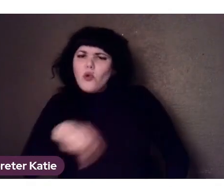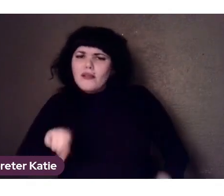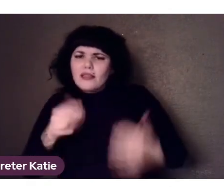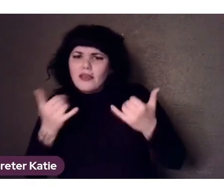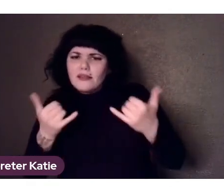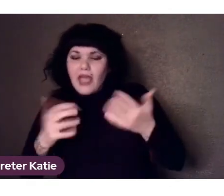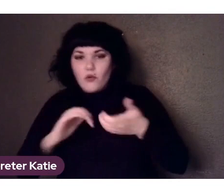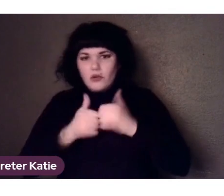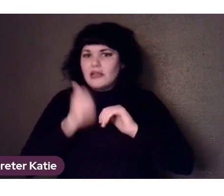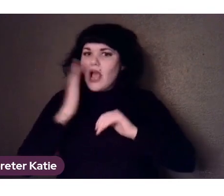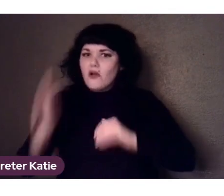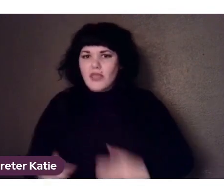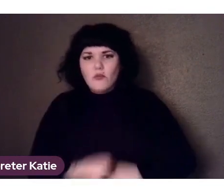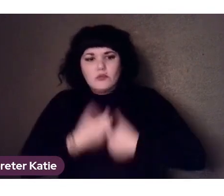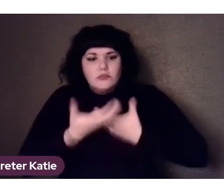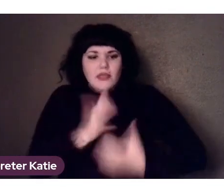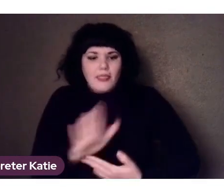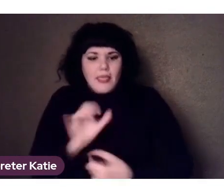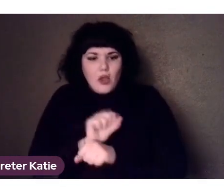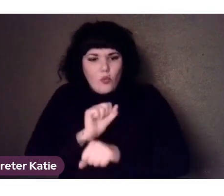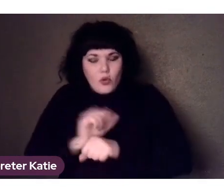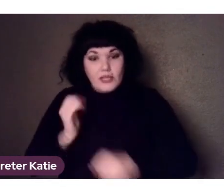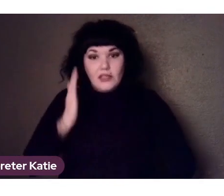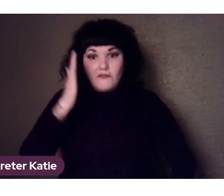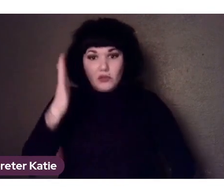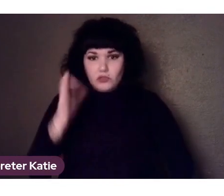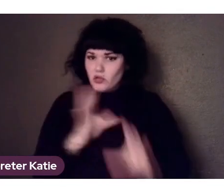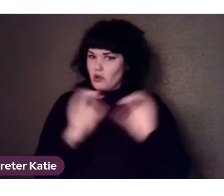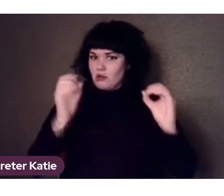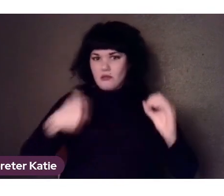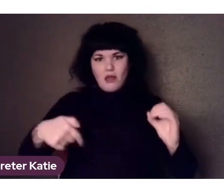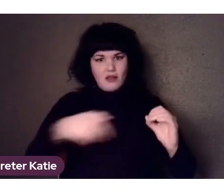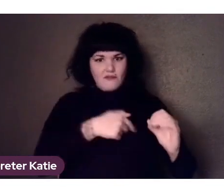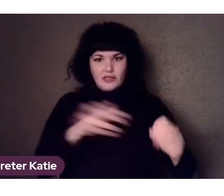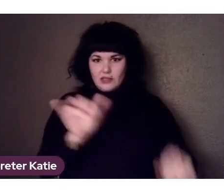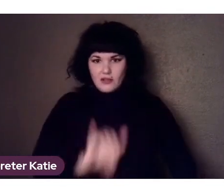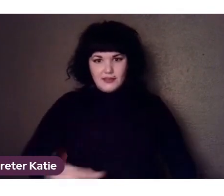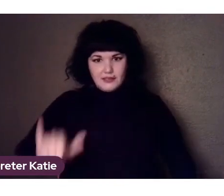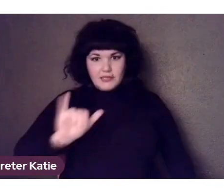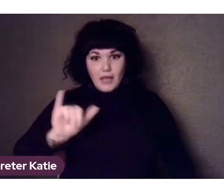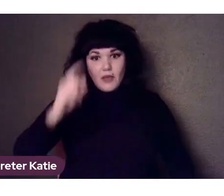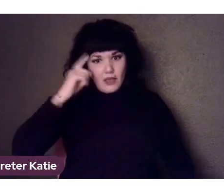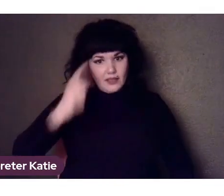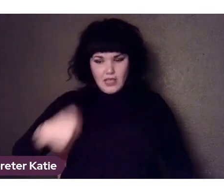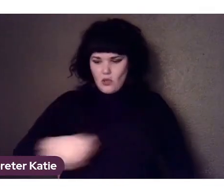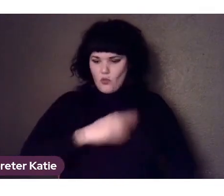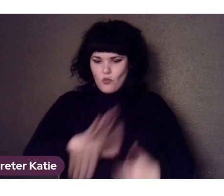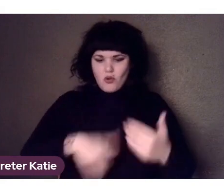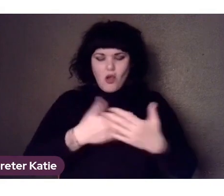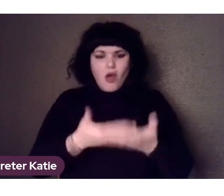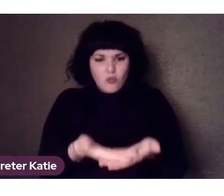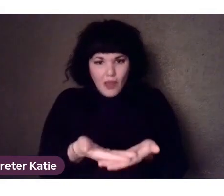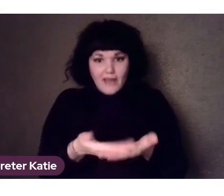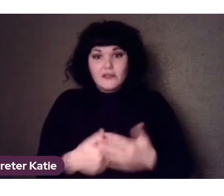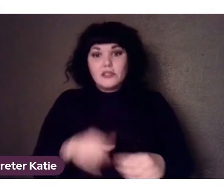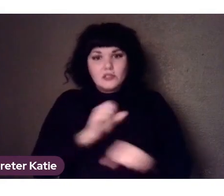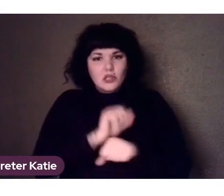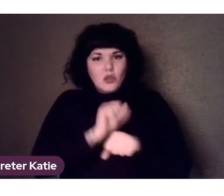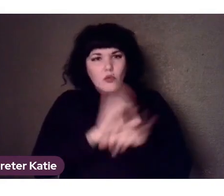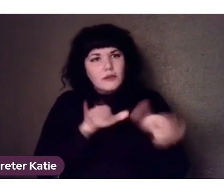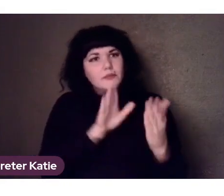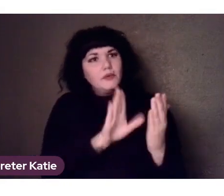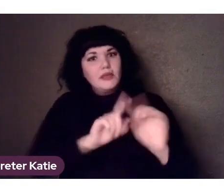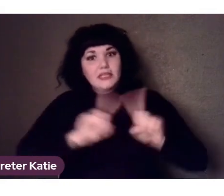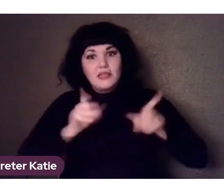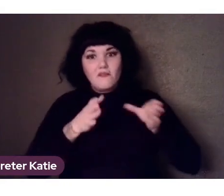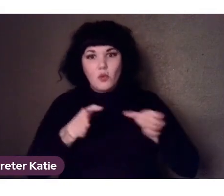in the future. None of us are the same. I think we're all arriving to the work in a different way. You'll hear